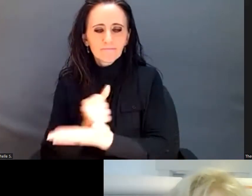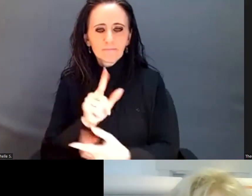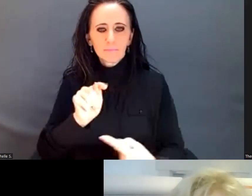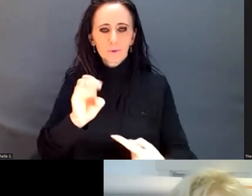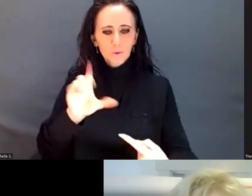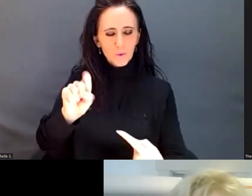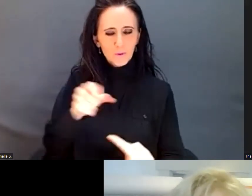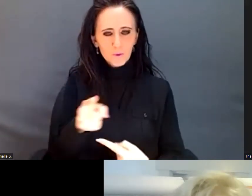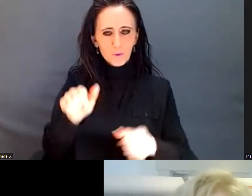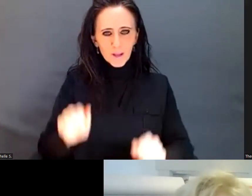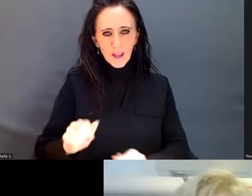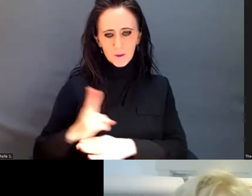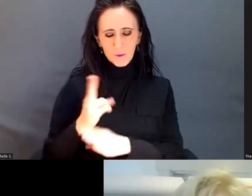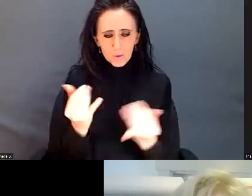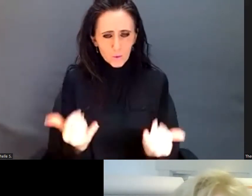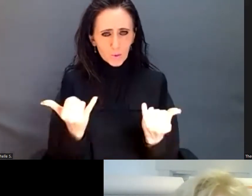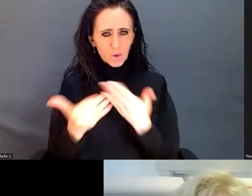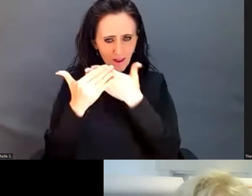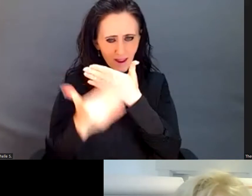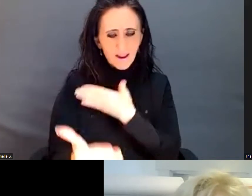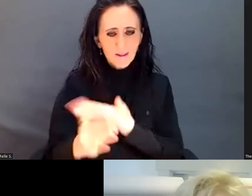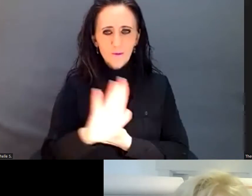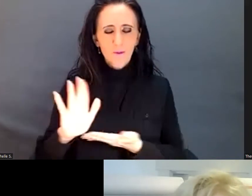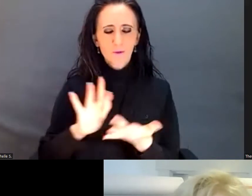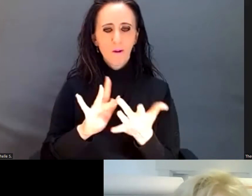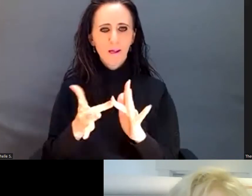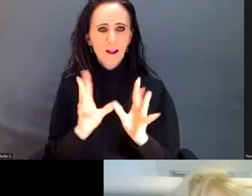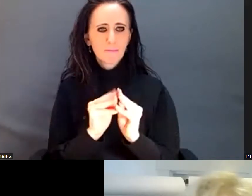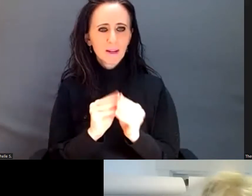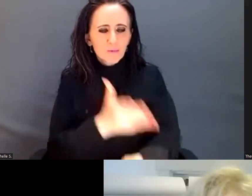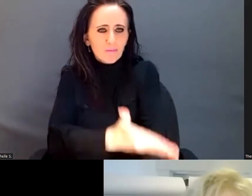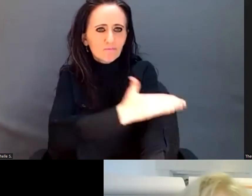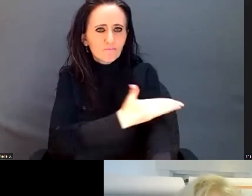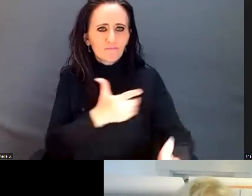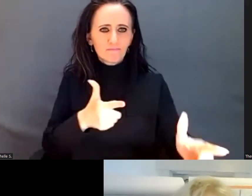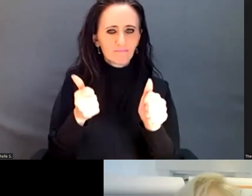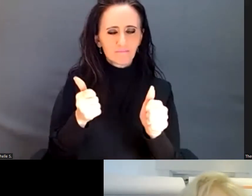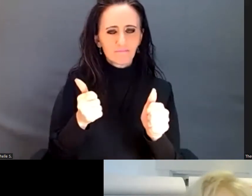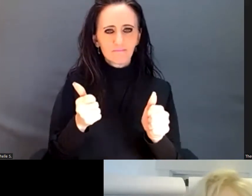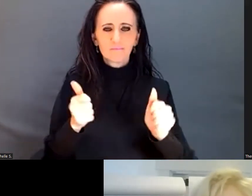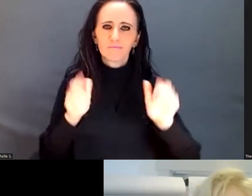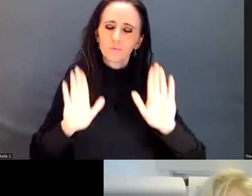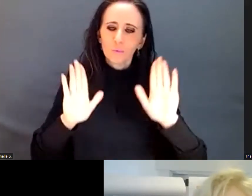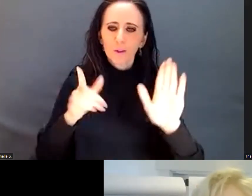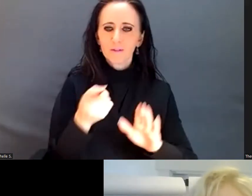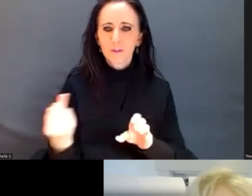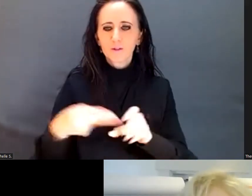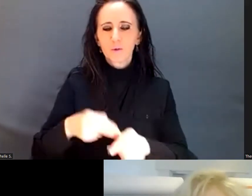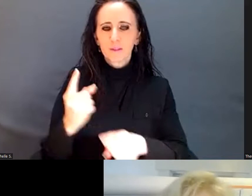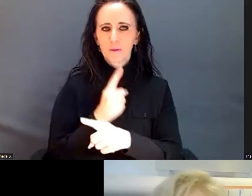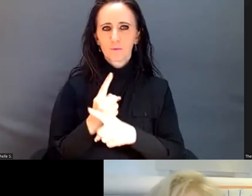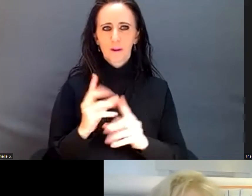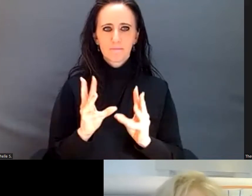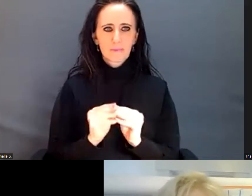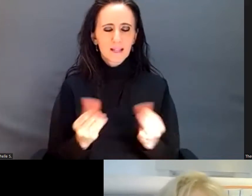fact, so your online meetings get better fast? Great. You're in the right place. And as you just